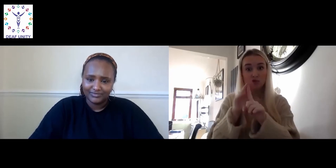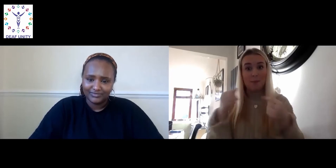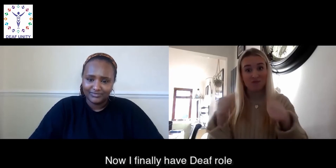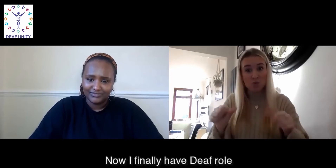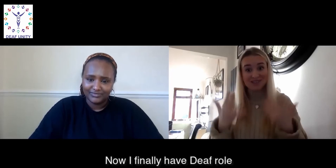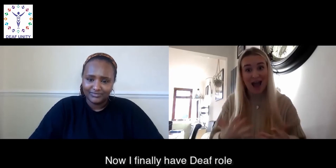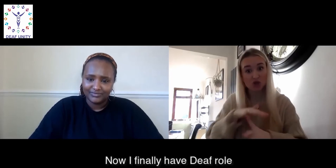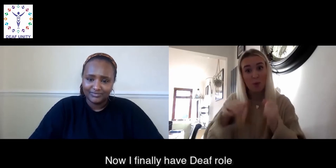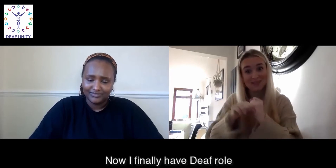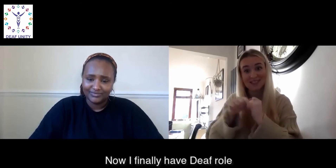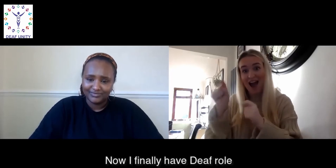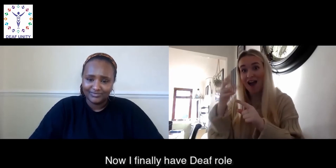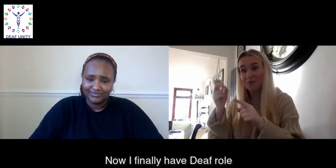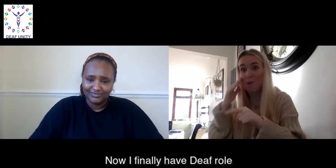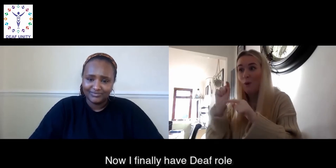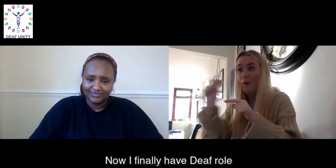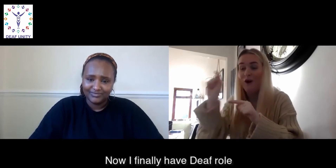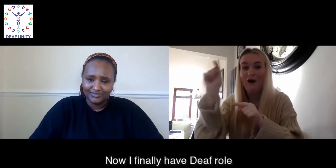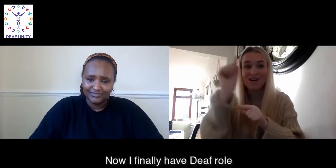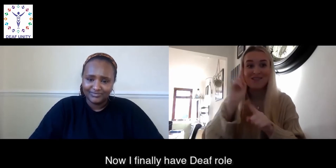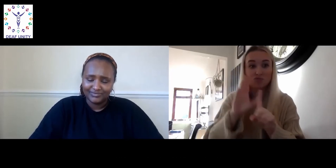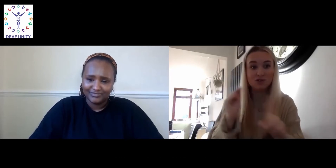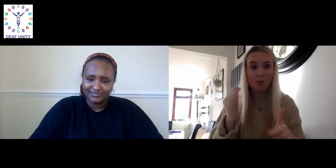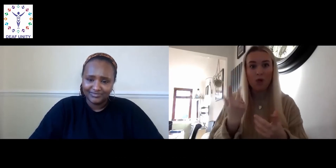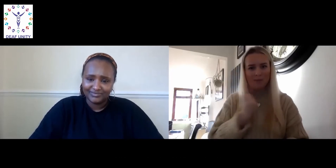Like now, I finally have deaf role models on social media.